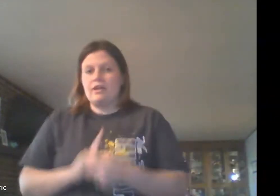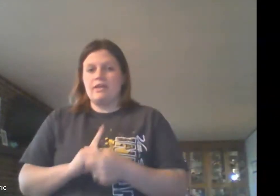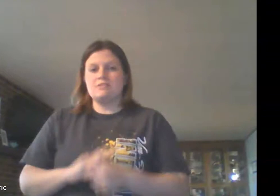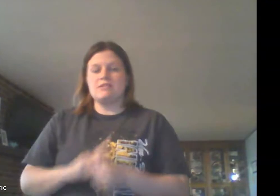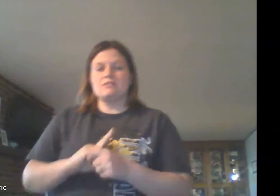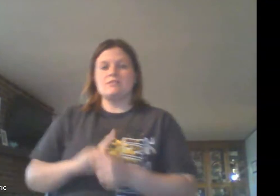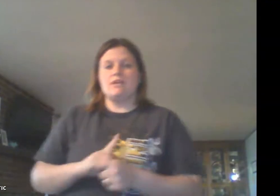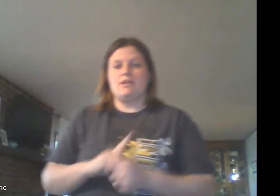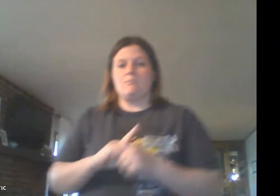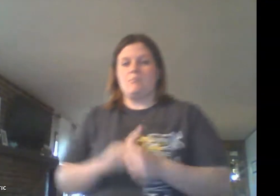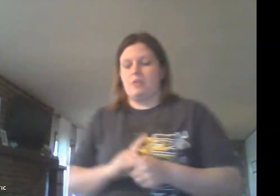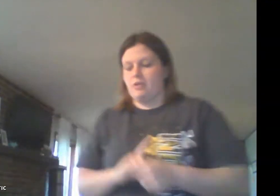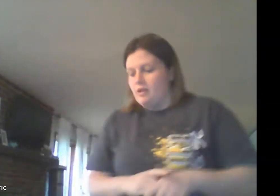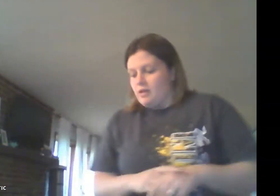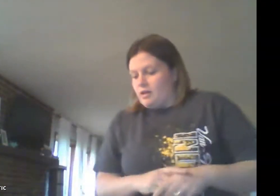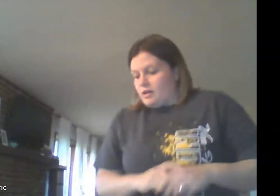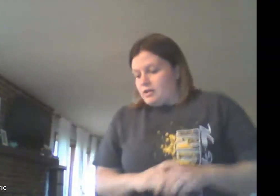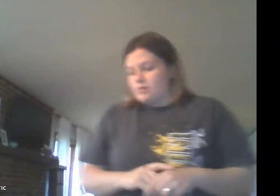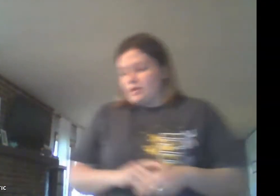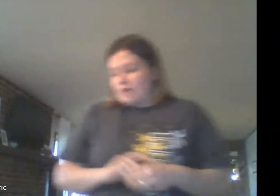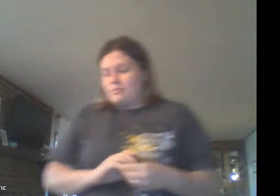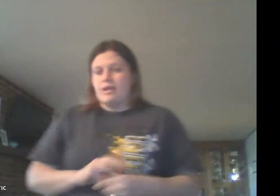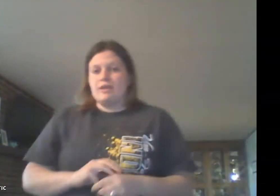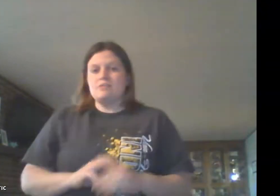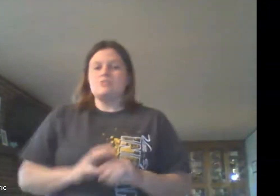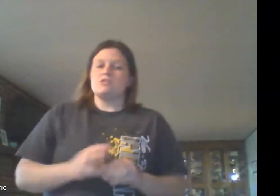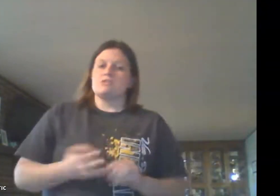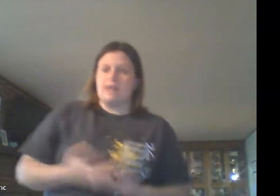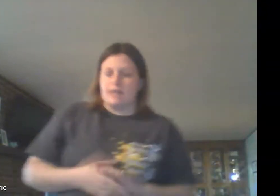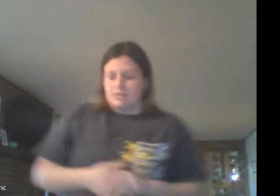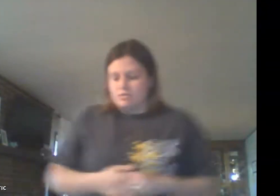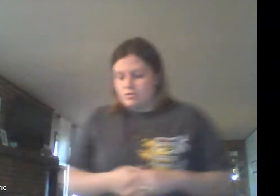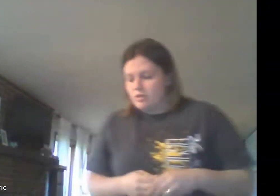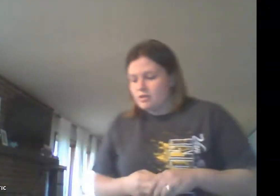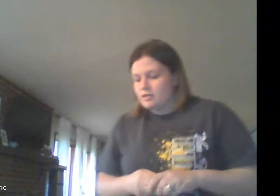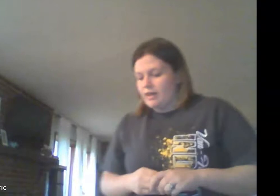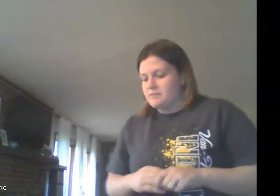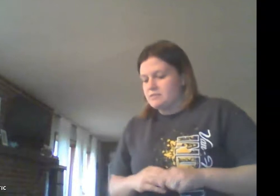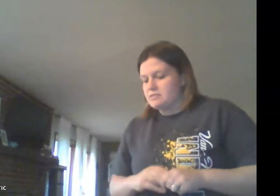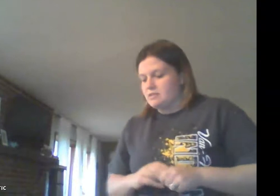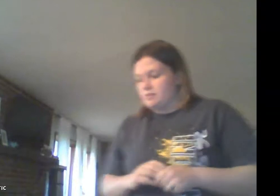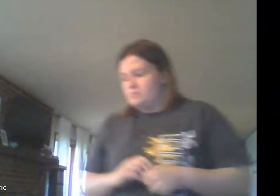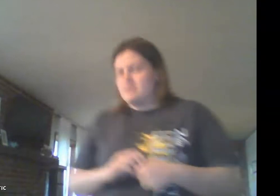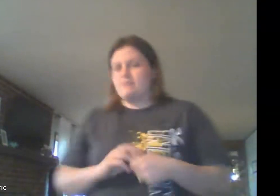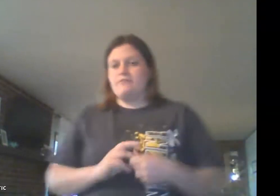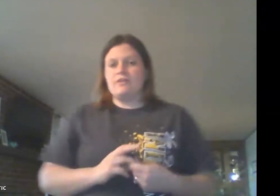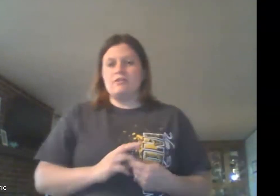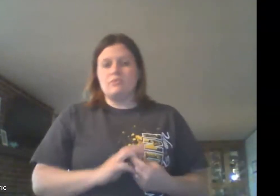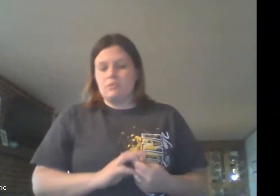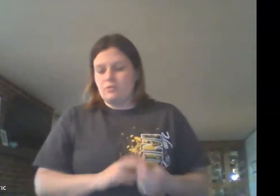is December. Now clap your hands just like I do. Clap the syllables and feel the groove.